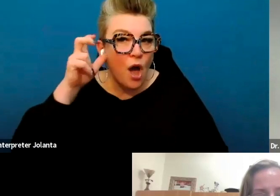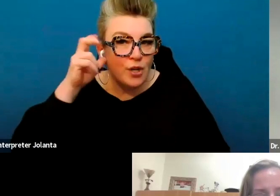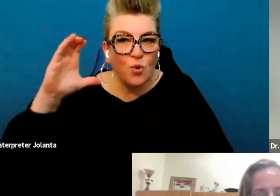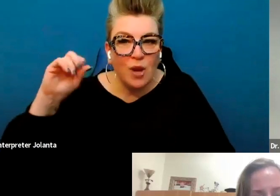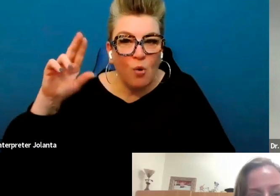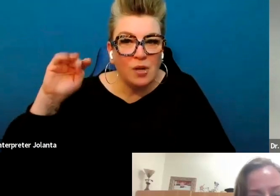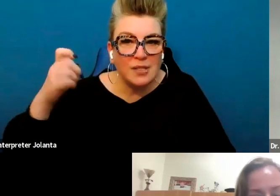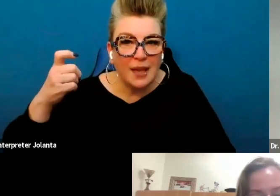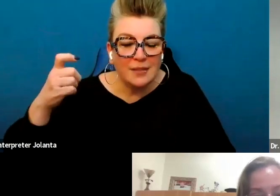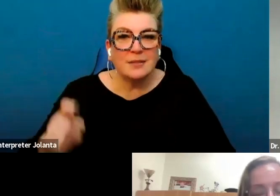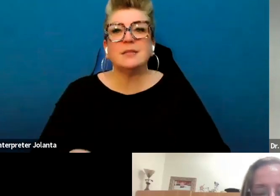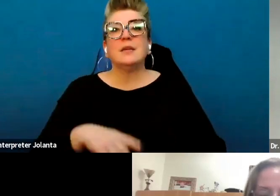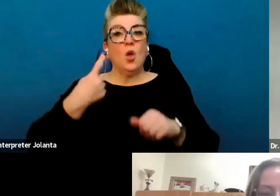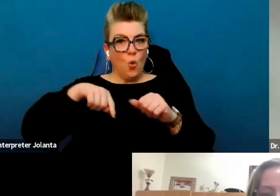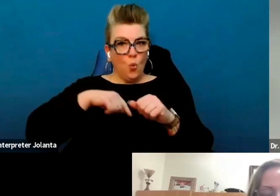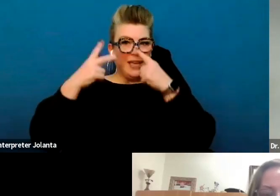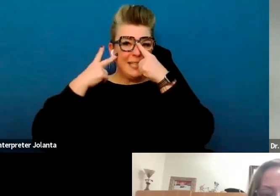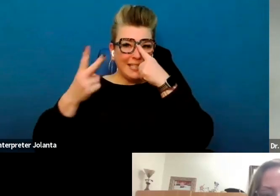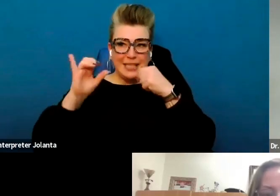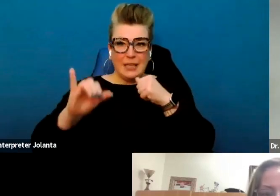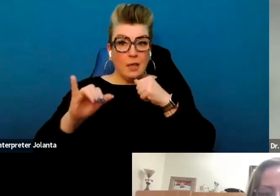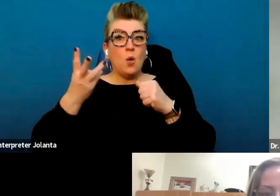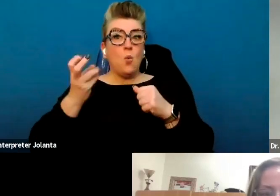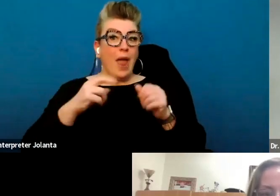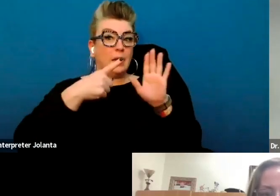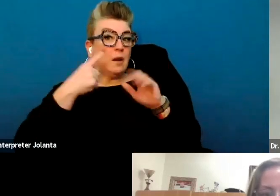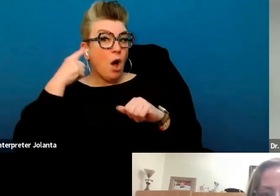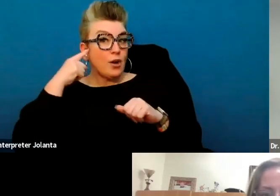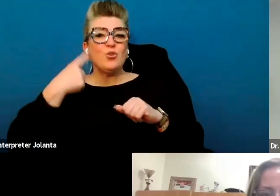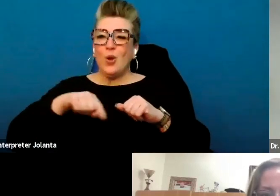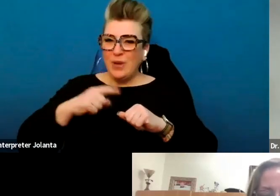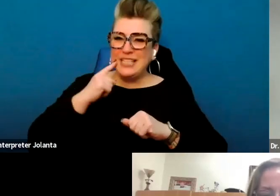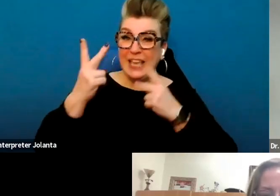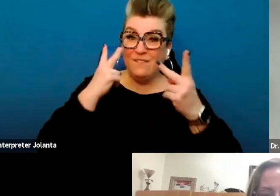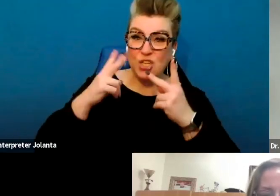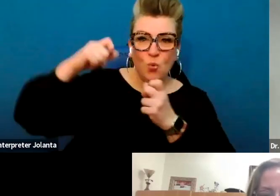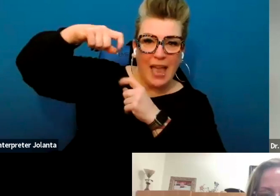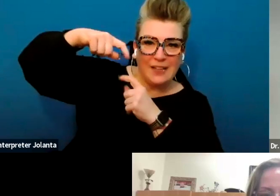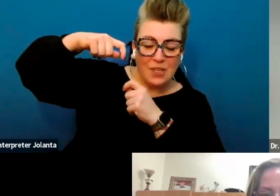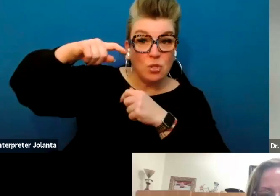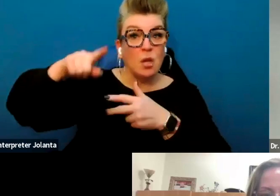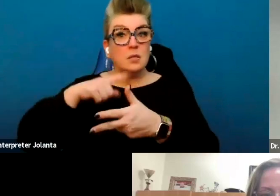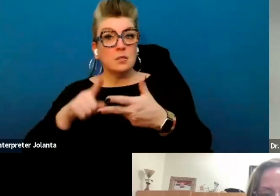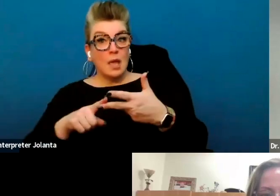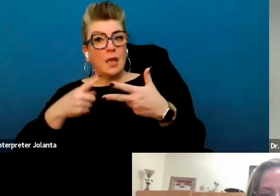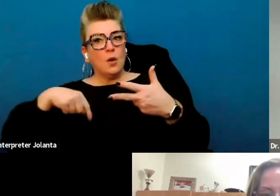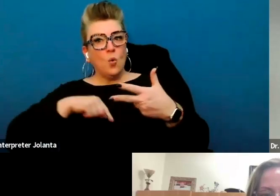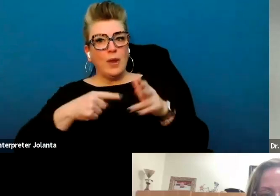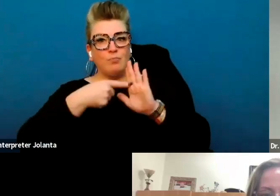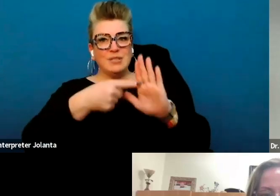we see visual cortex activation. Or when we present auditory or visual words, often we'll see motor activation associated